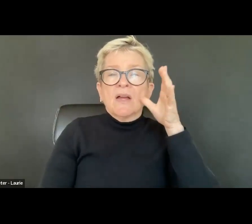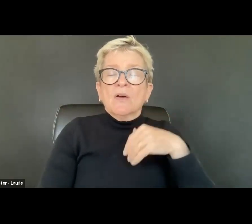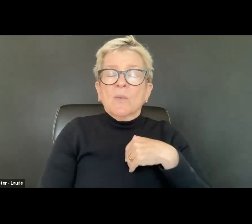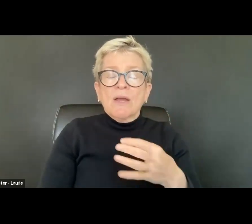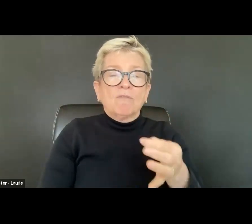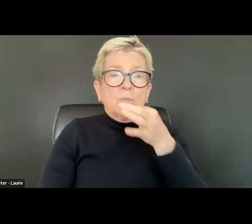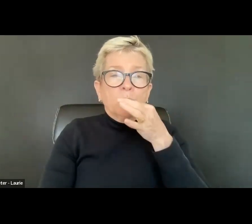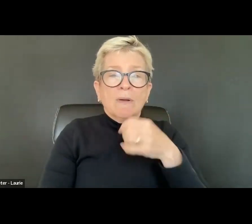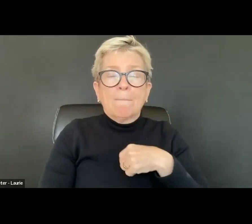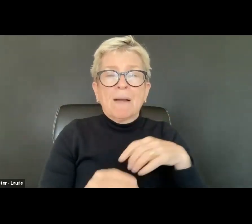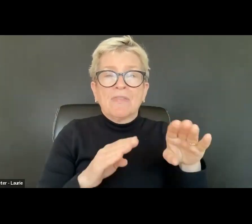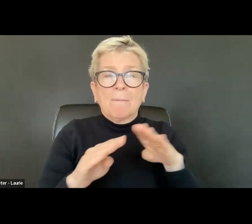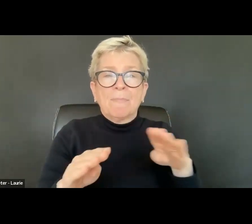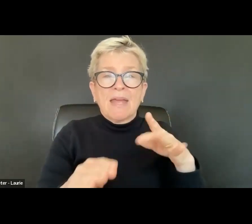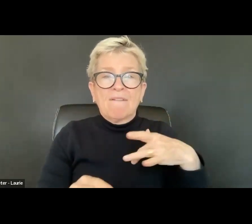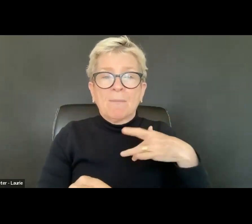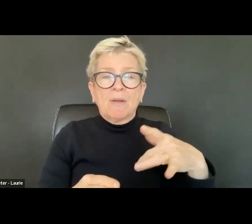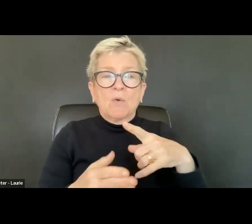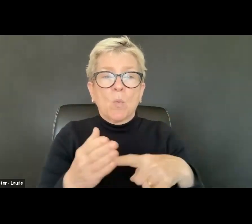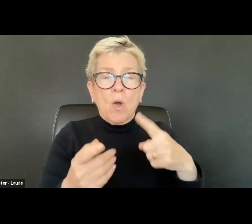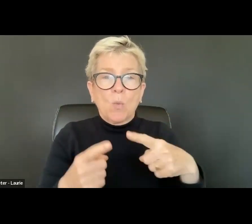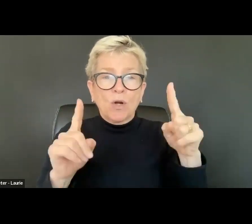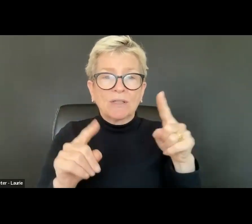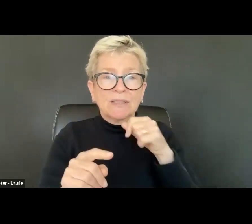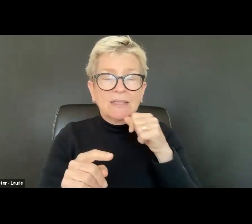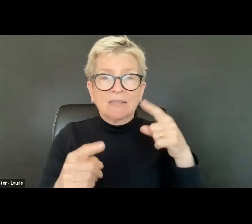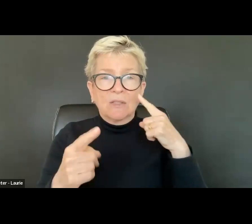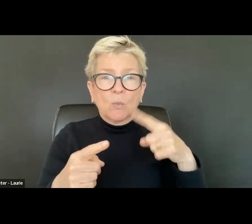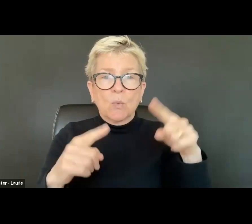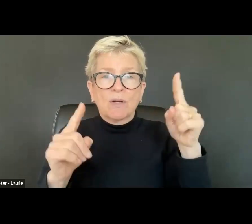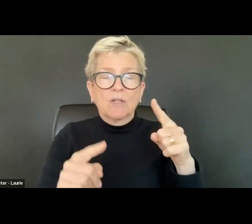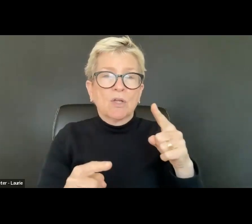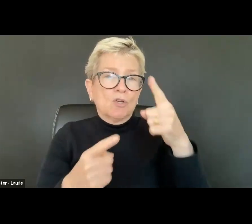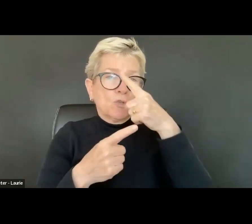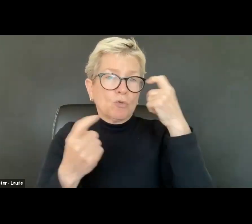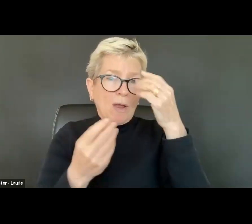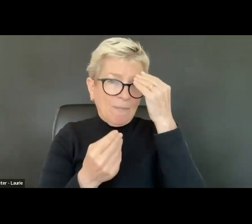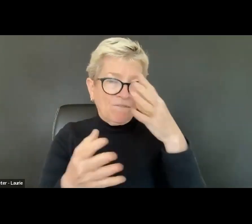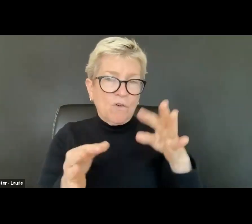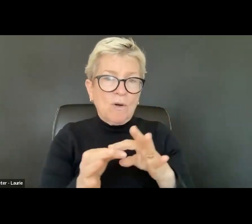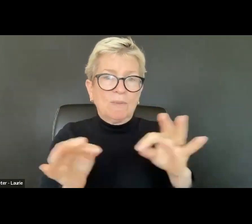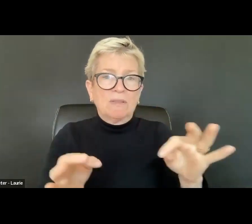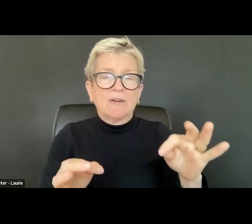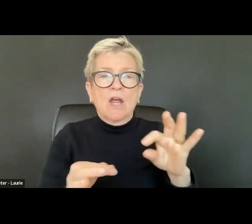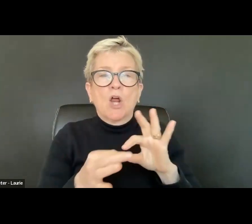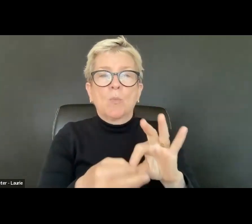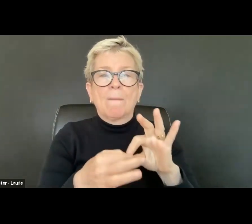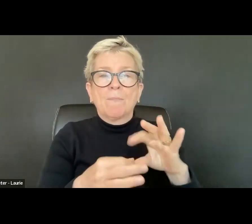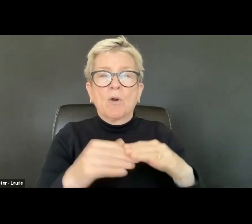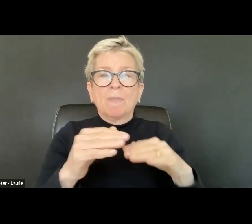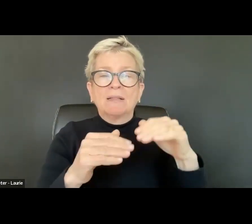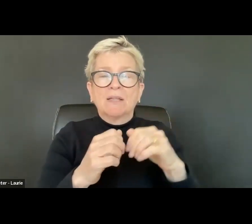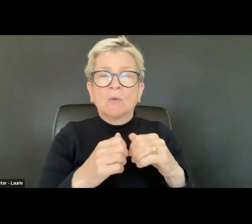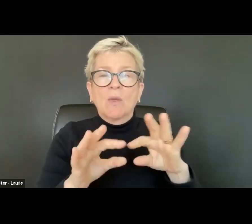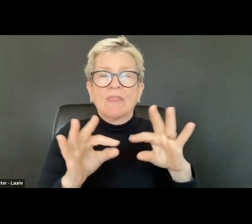behavior patterns and what works and doesn't. So trauma-informed language and rapport building with the family is critical to the outcomes